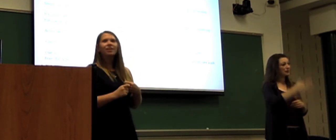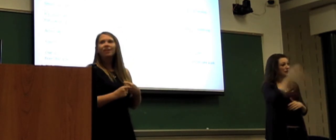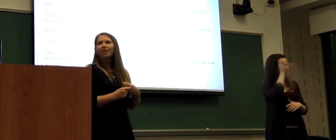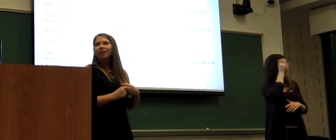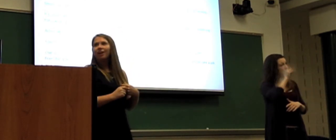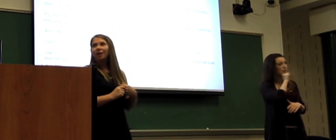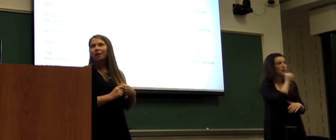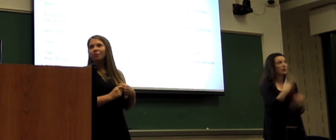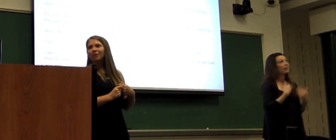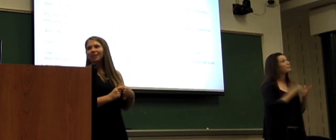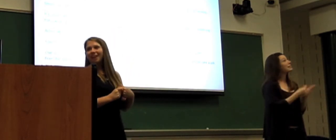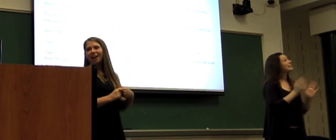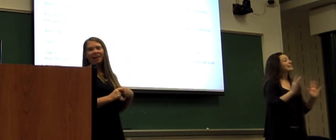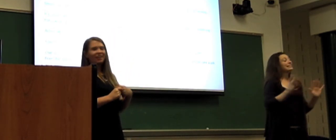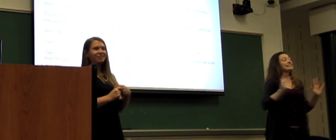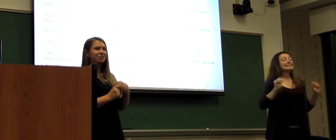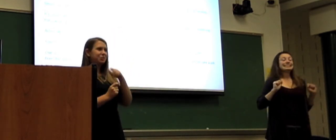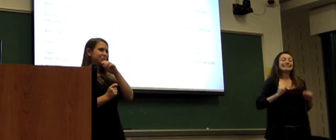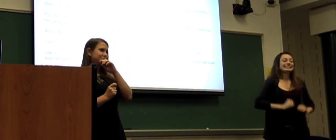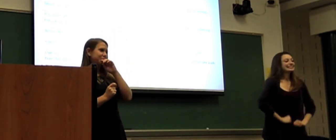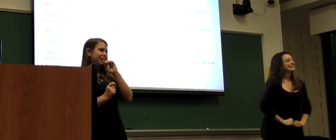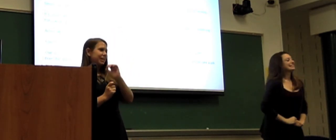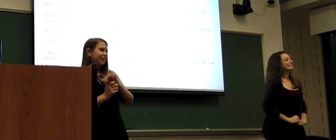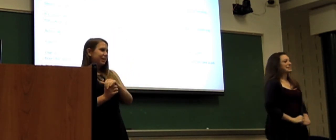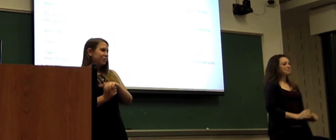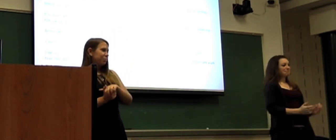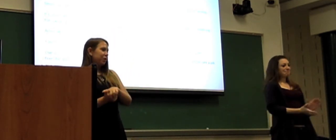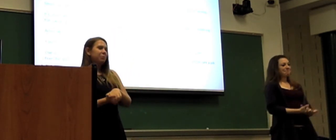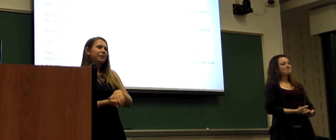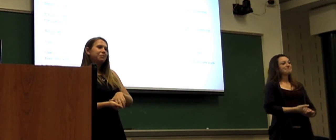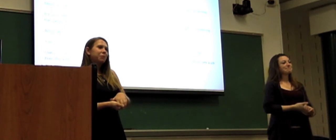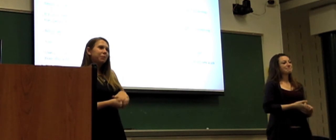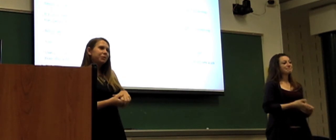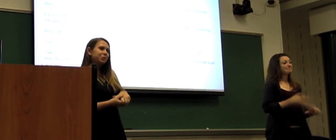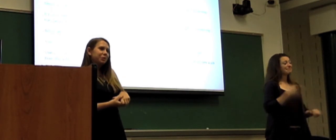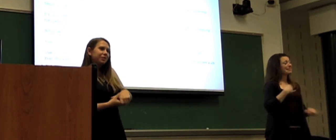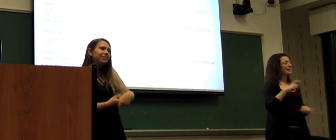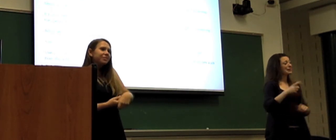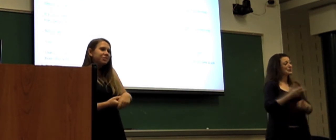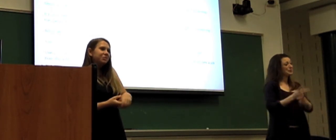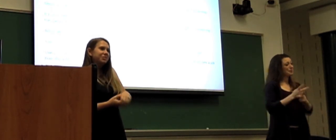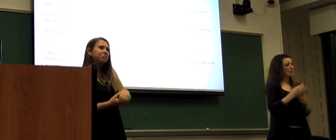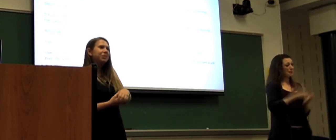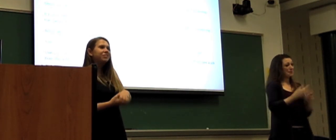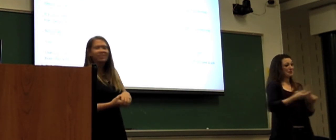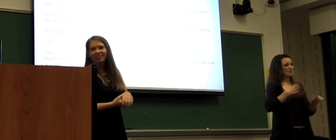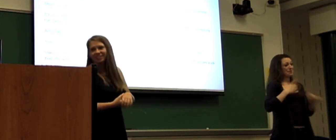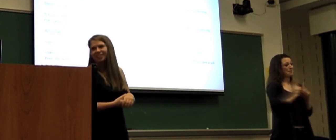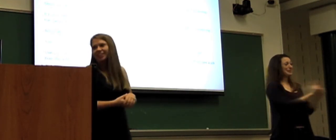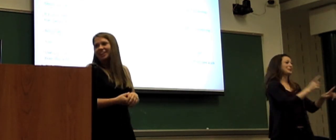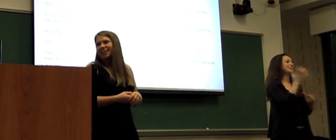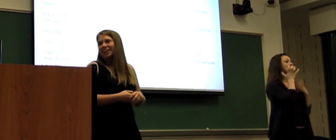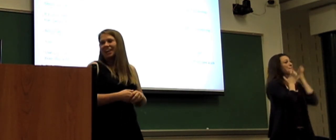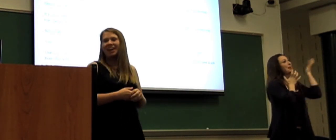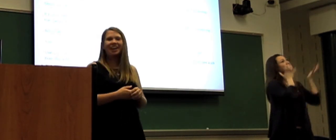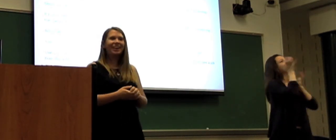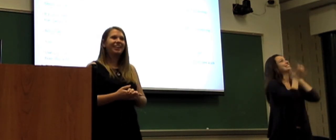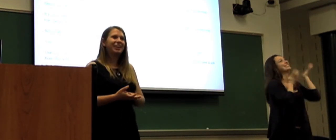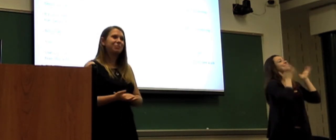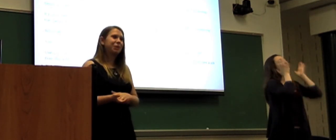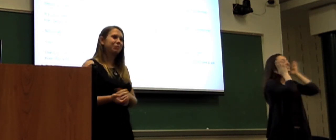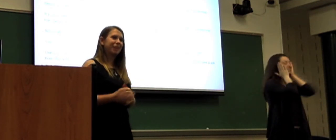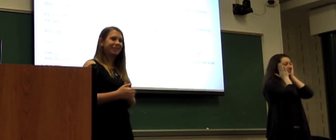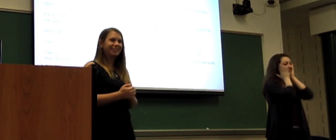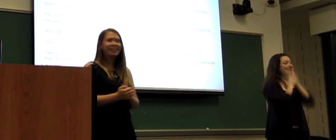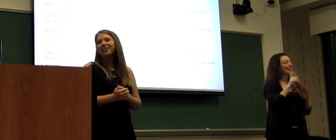money. I had to borrow money from my mentor, which was embarrassing, and I